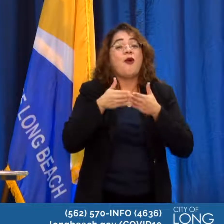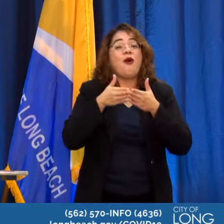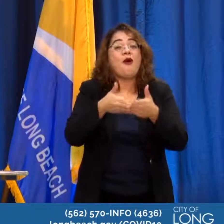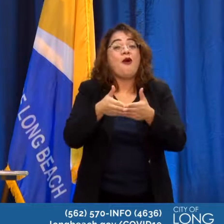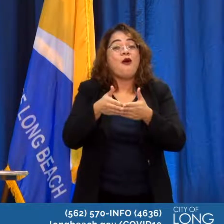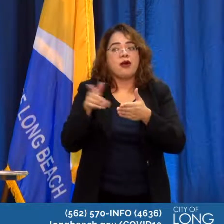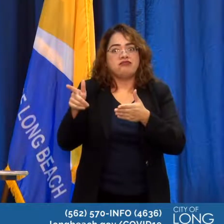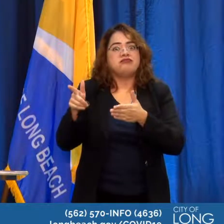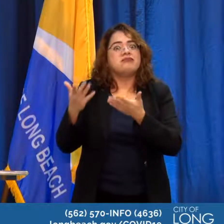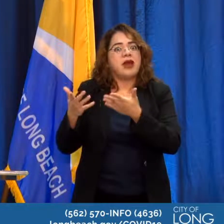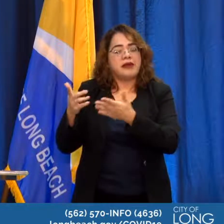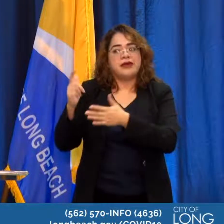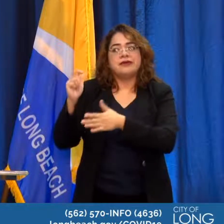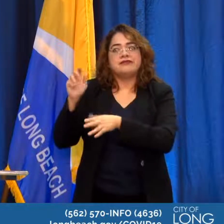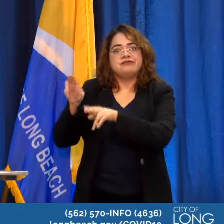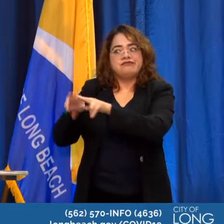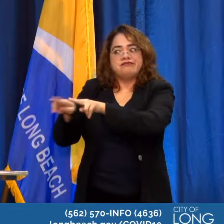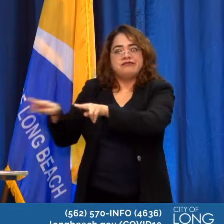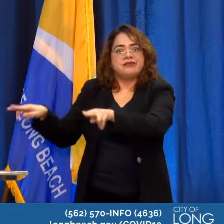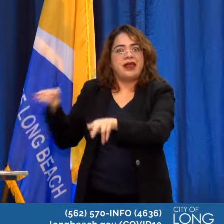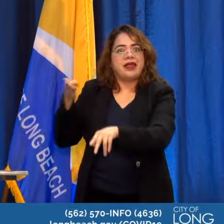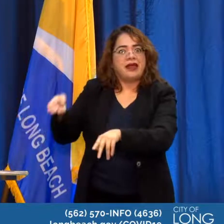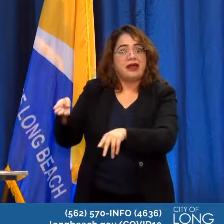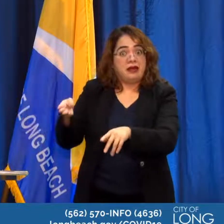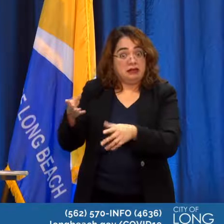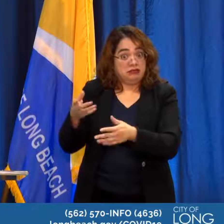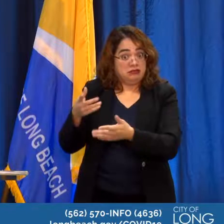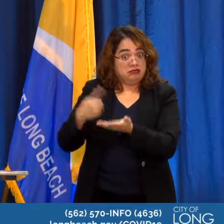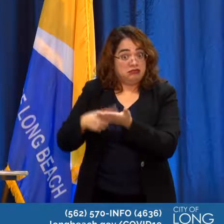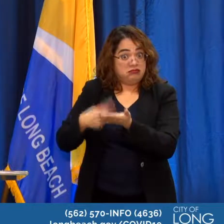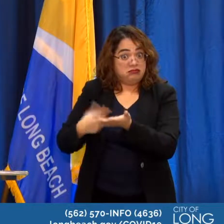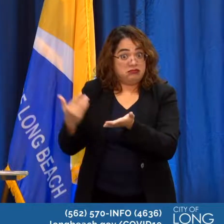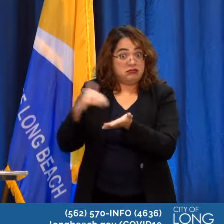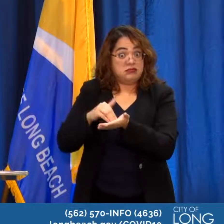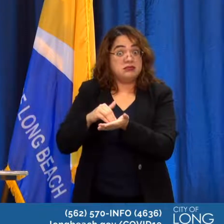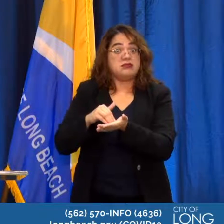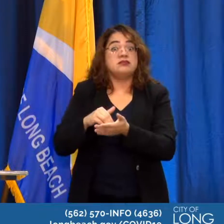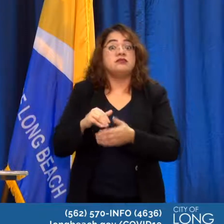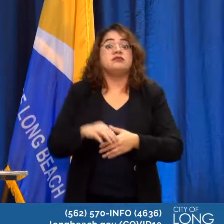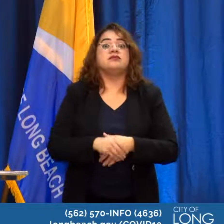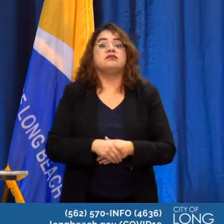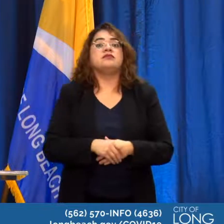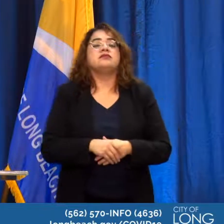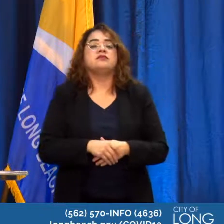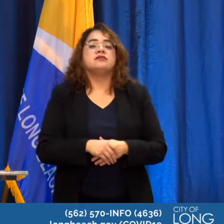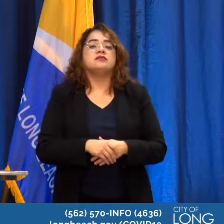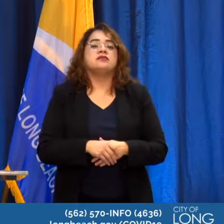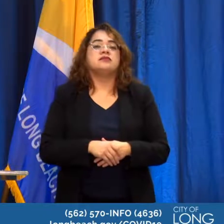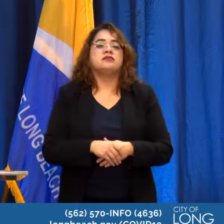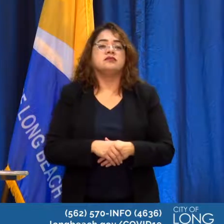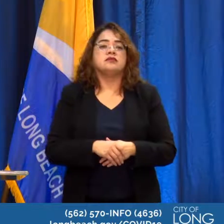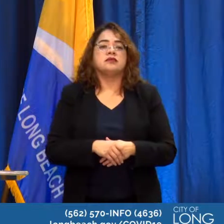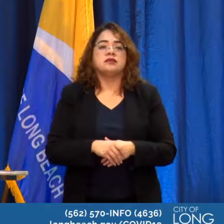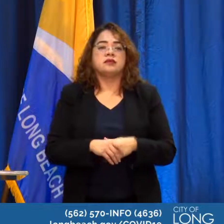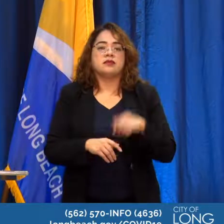whether that's back on the table or if you're discussing any other care sites at this point.